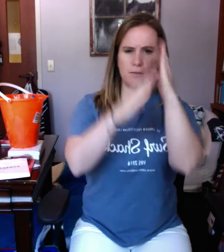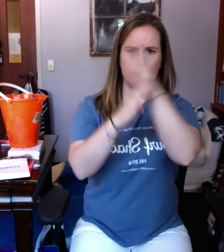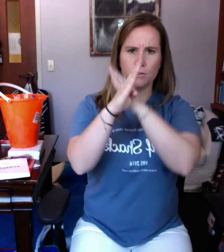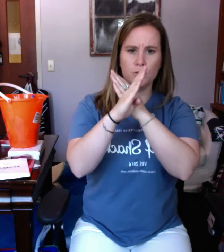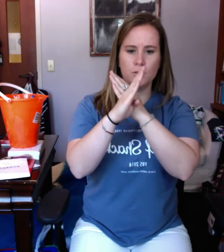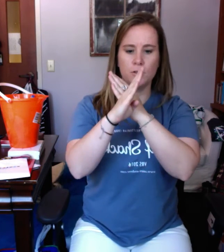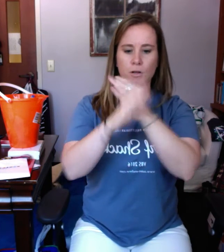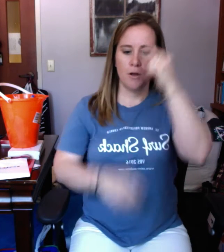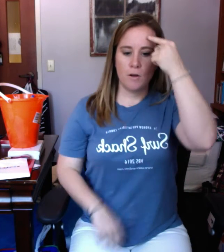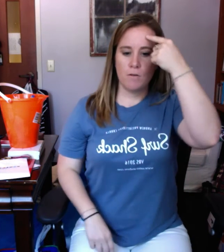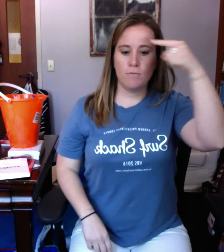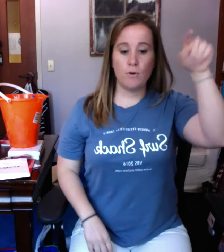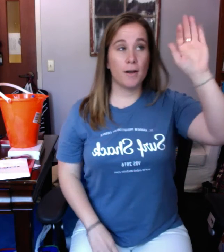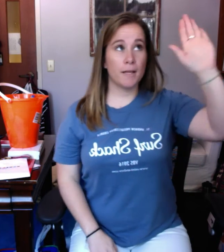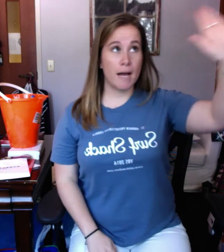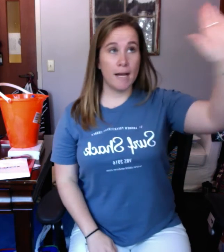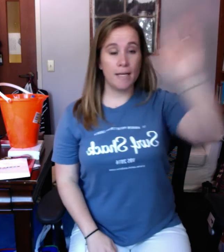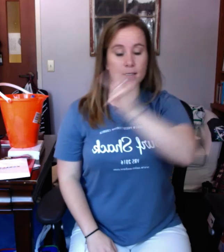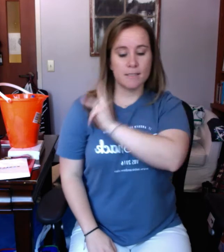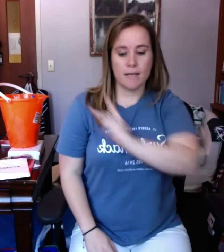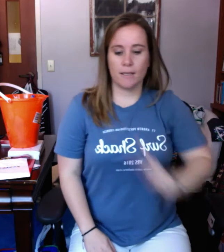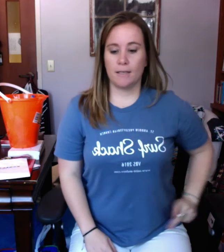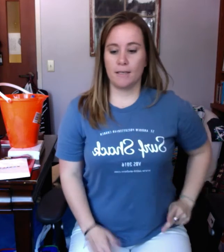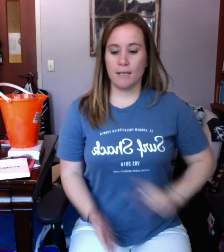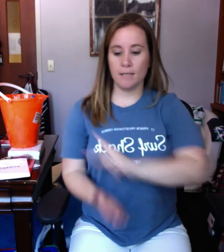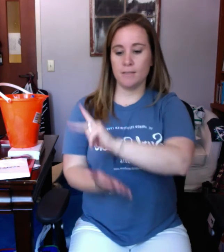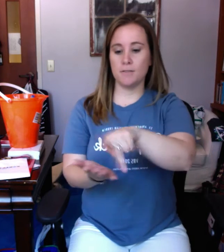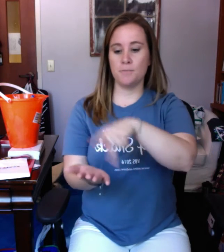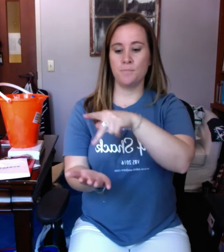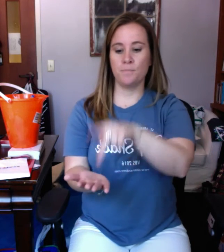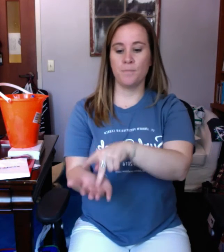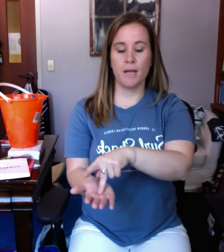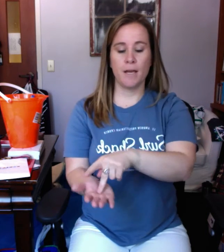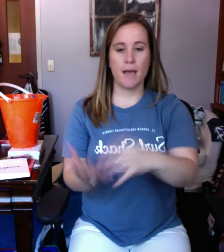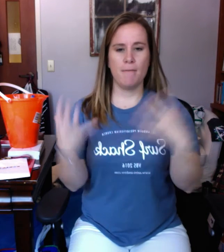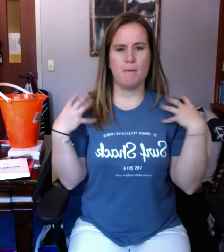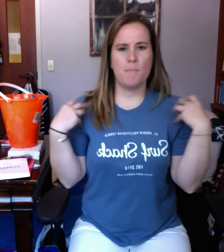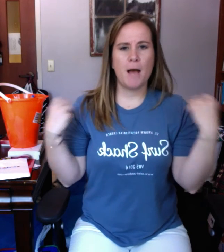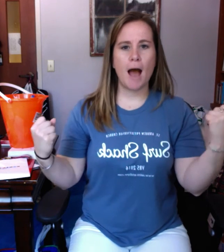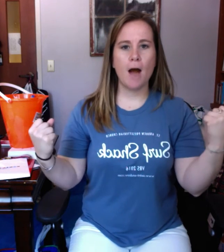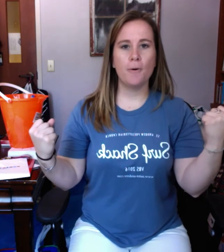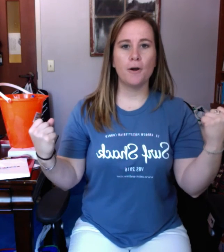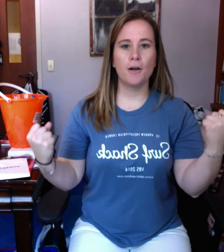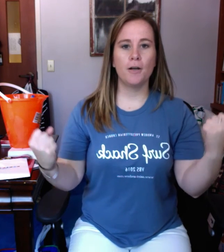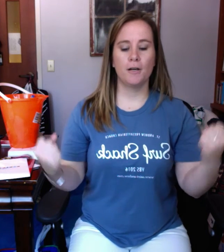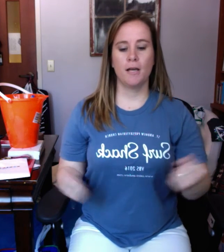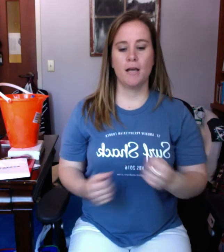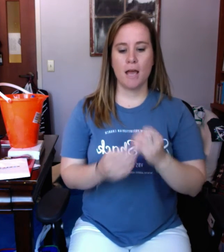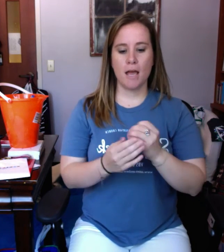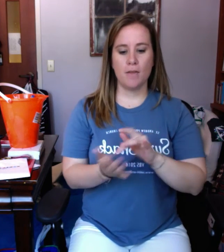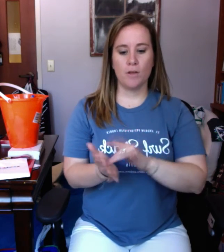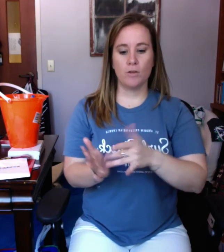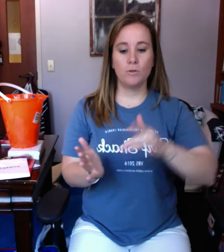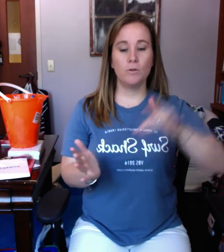evil, for thine is the kingdom and the power and the